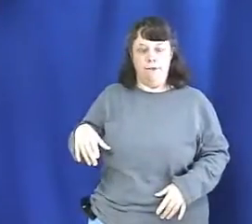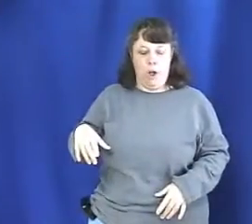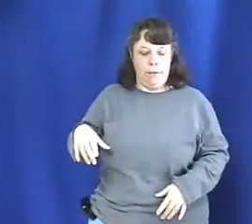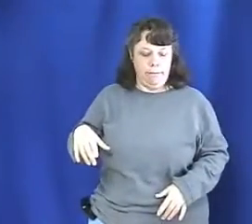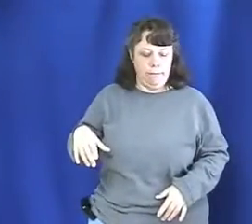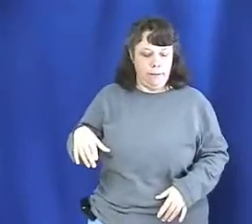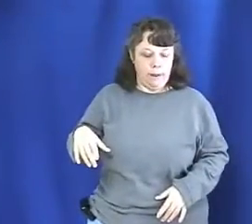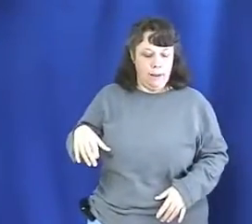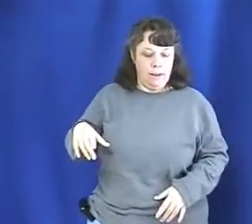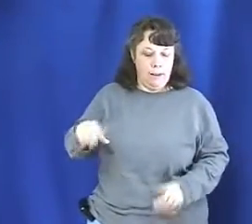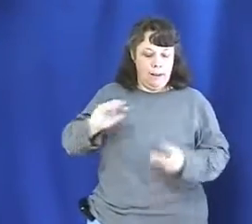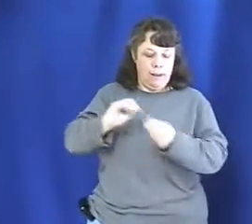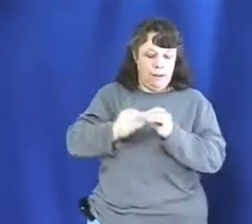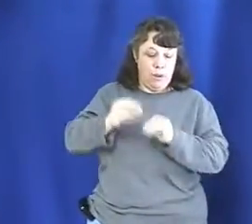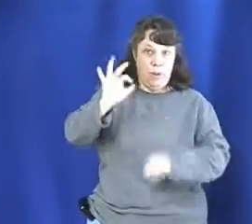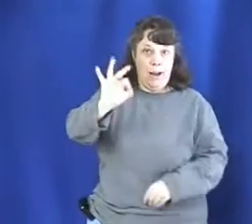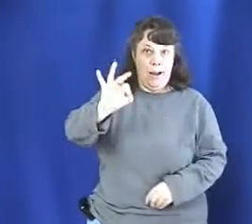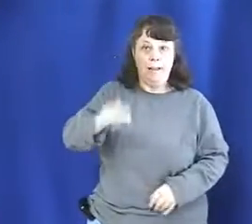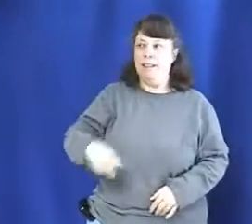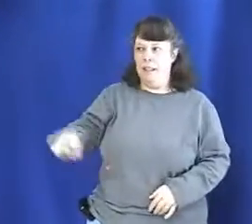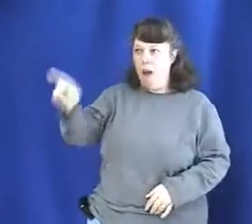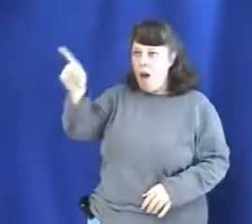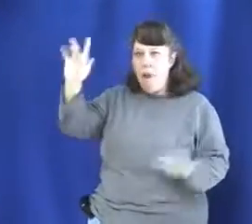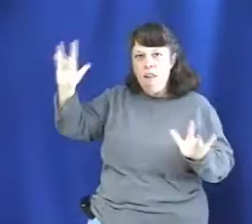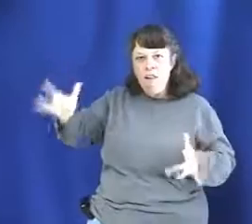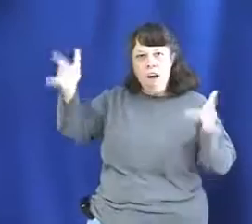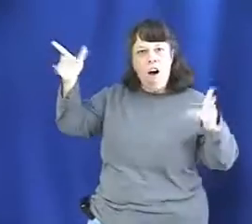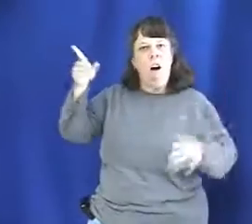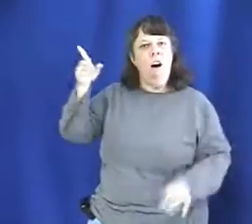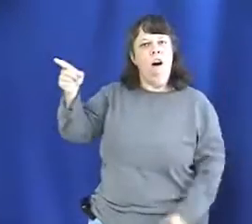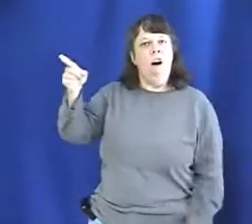Sorry. That's number 9.